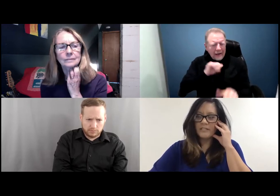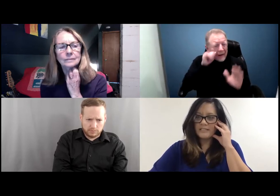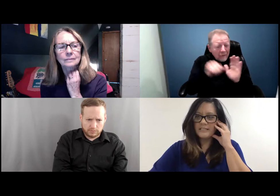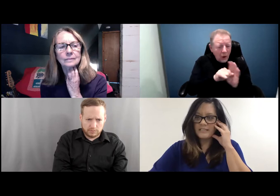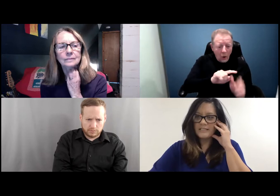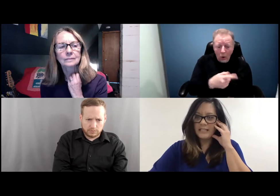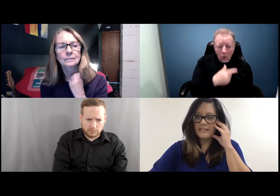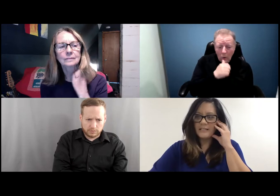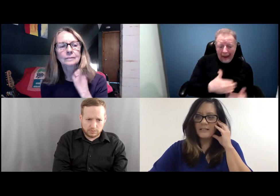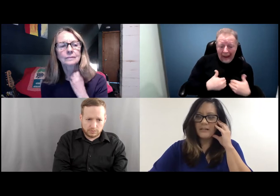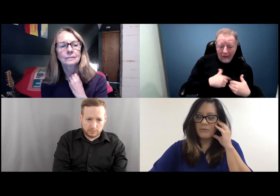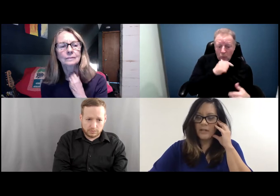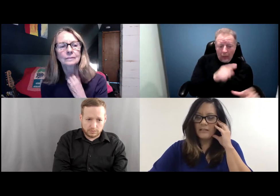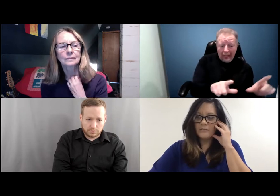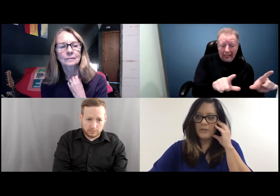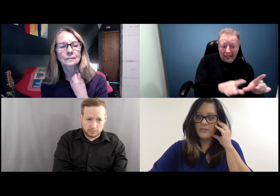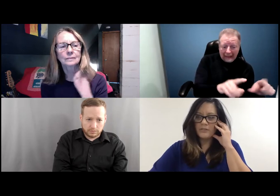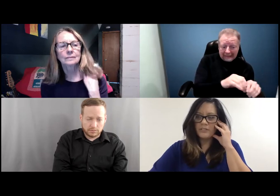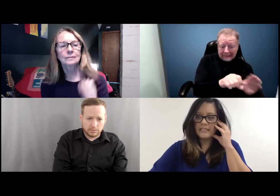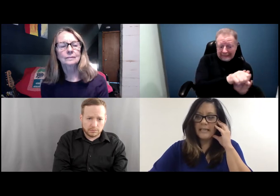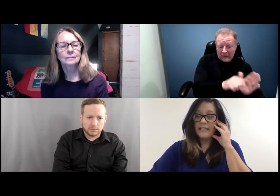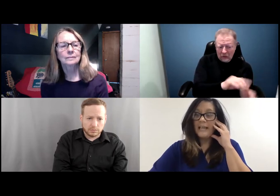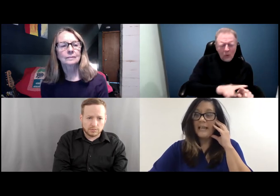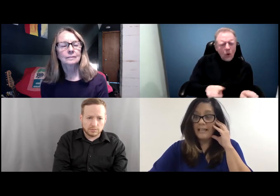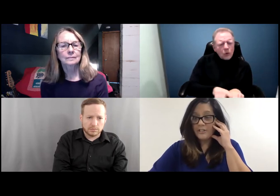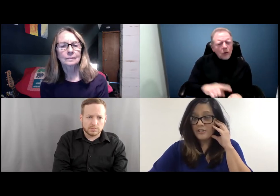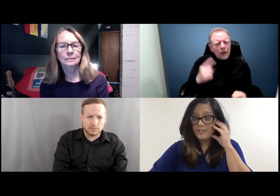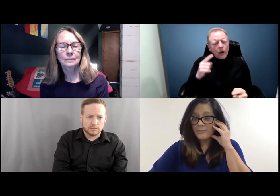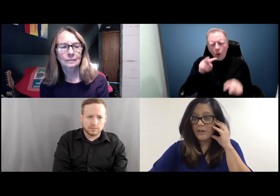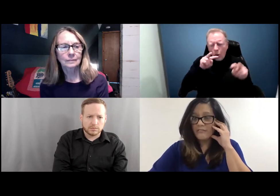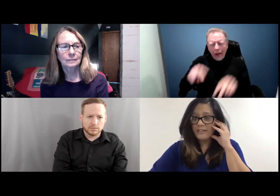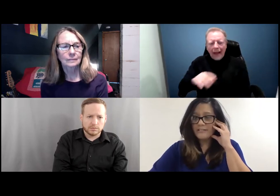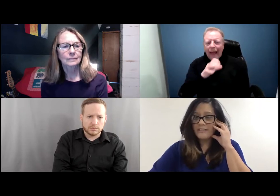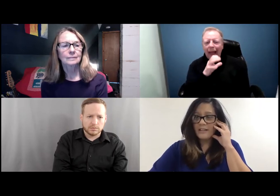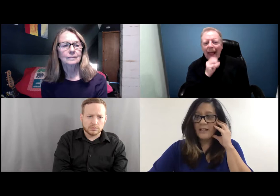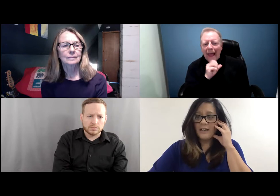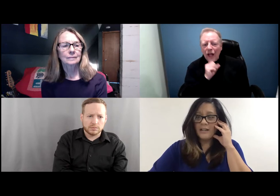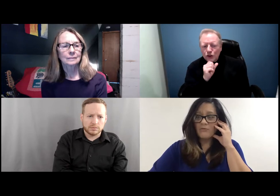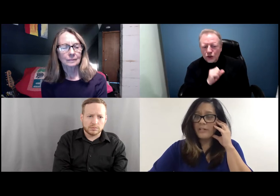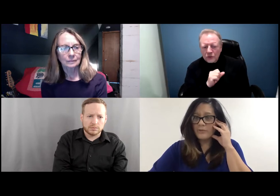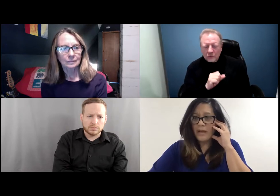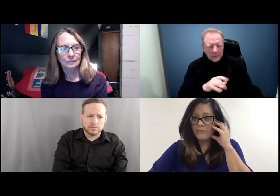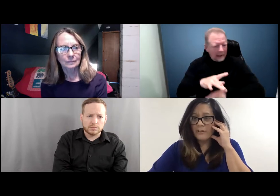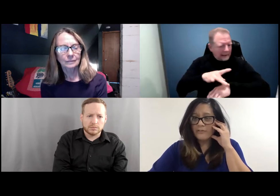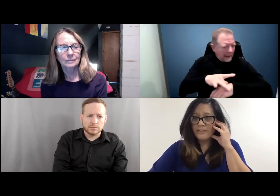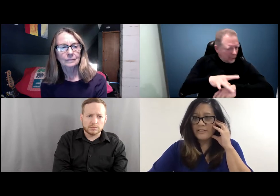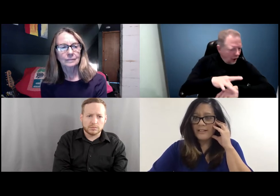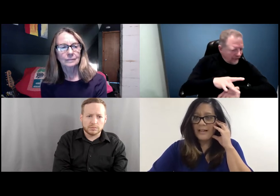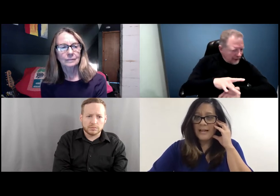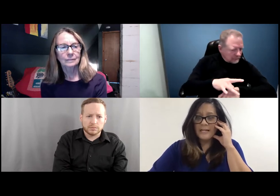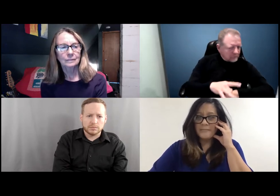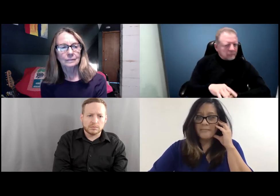is licensed in the state of Rhode Island, but also looking at age demographics, racial background,